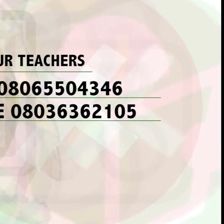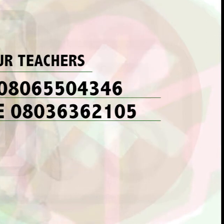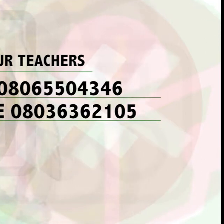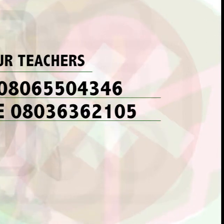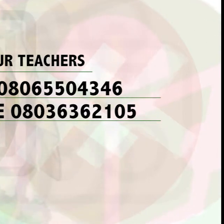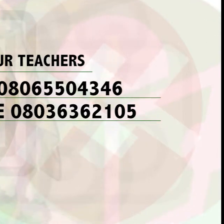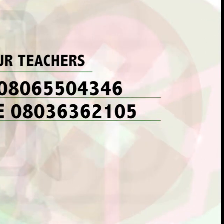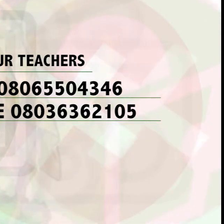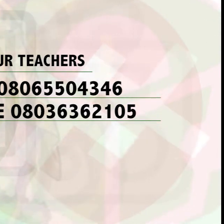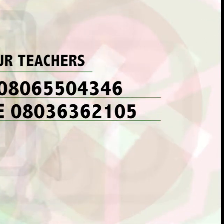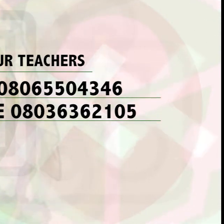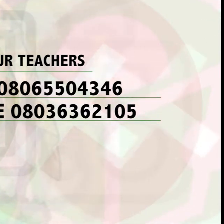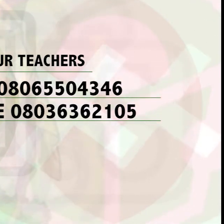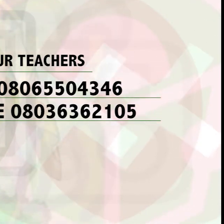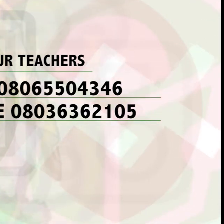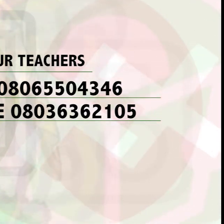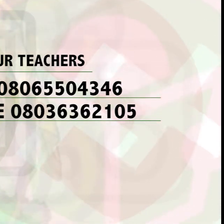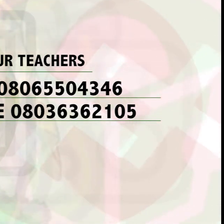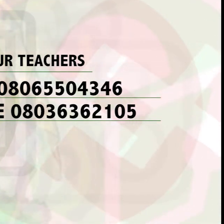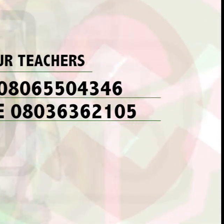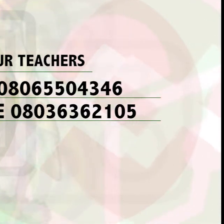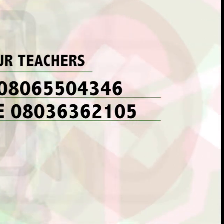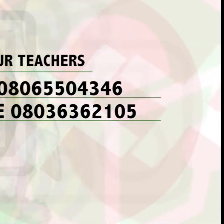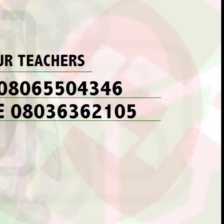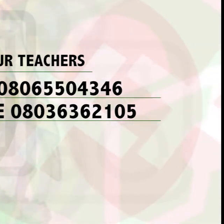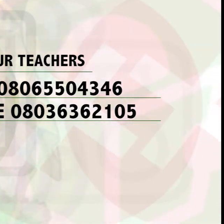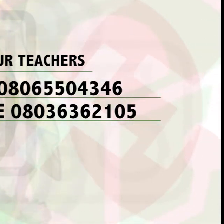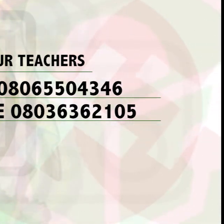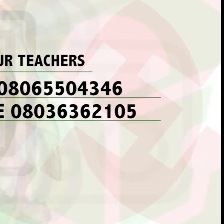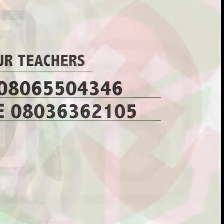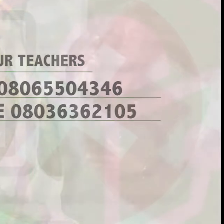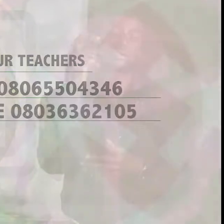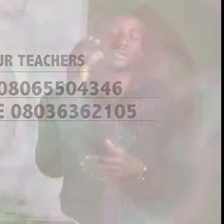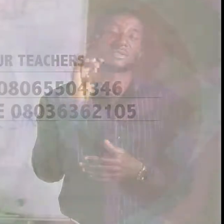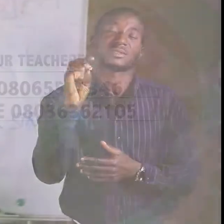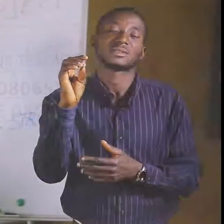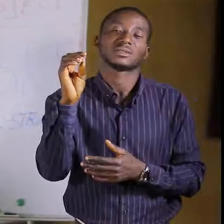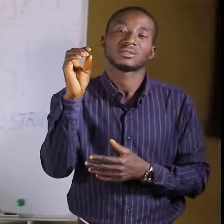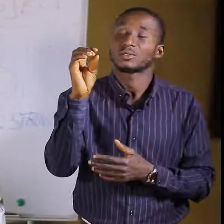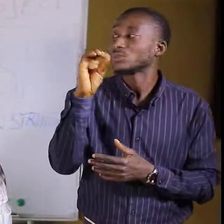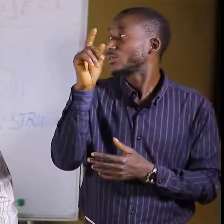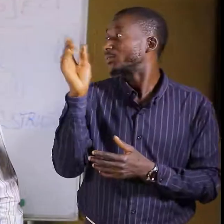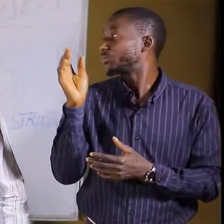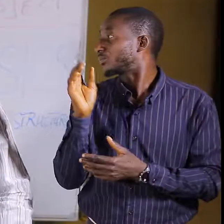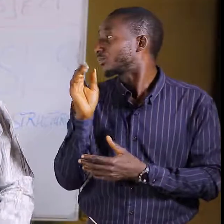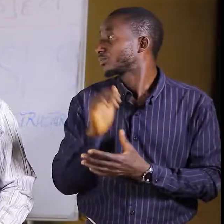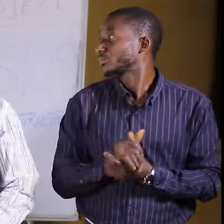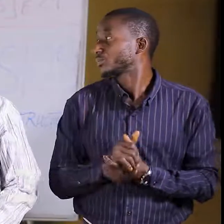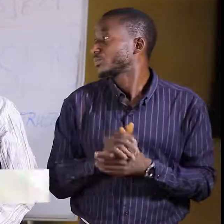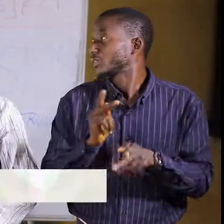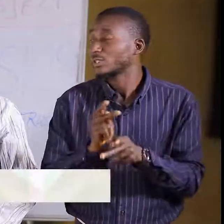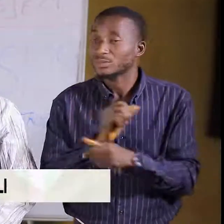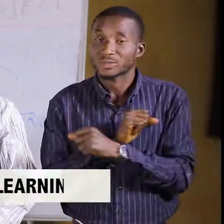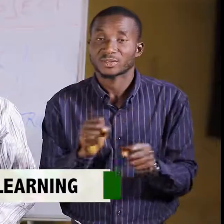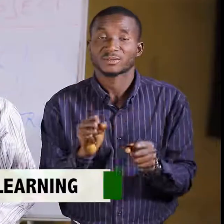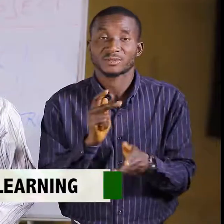2105. I take it again. Napoleon Kure, 080 3636 2105. Keep safe and keep